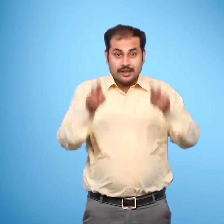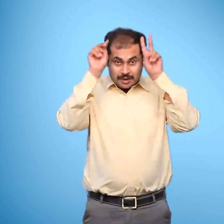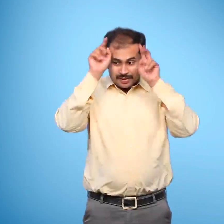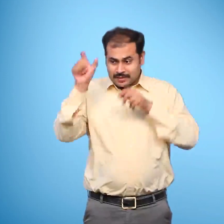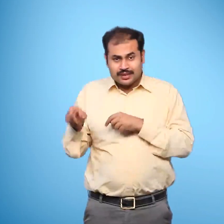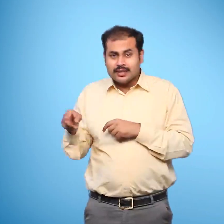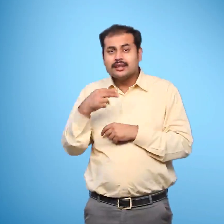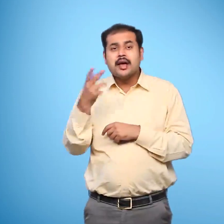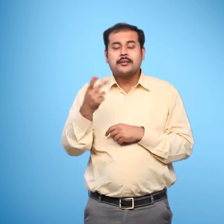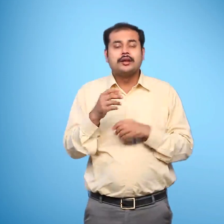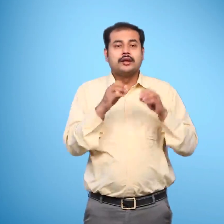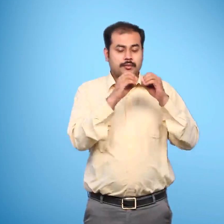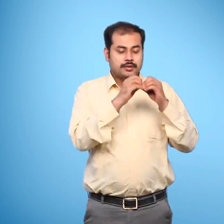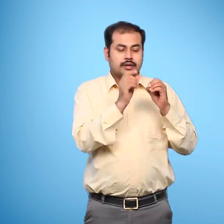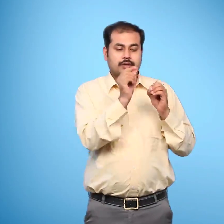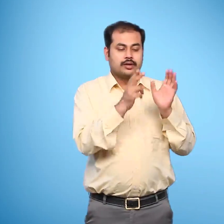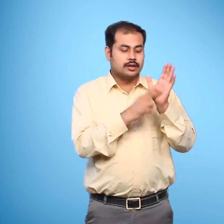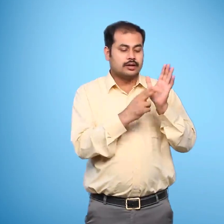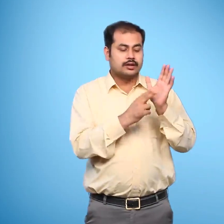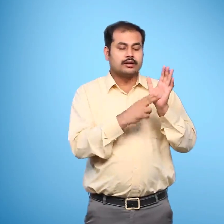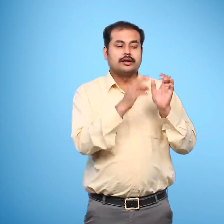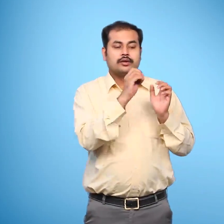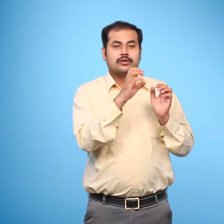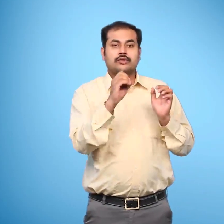Bunnu the rabbit is holding a white board on which